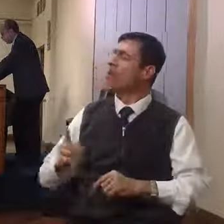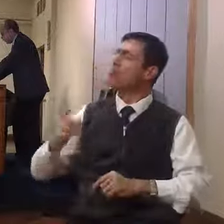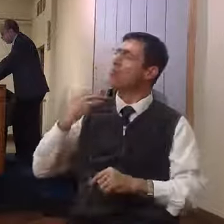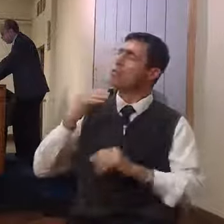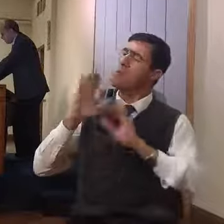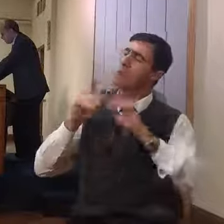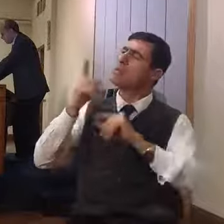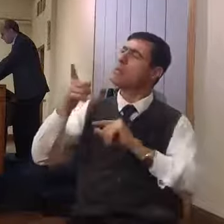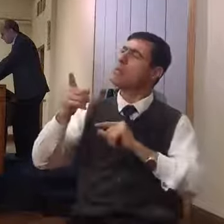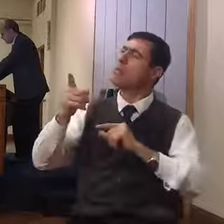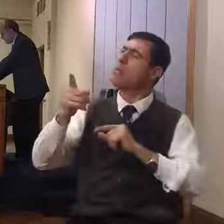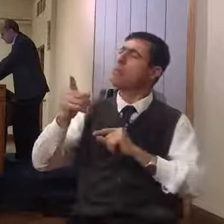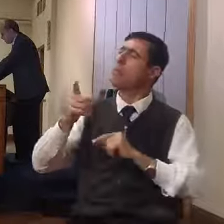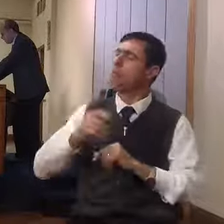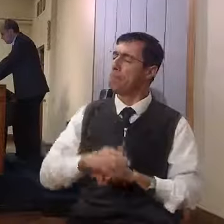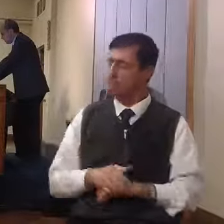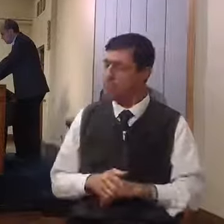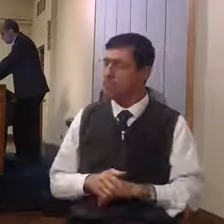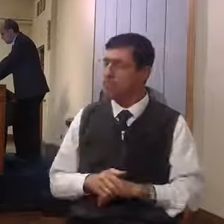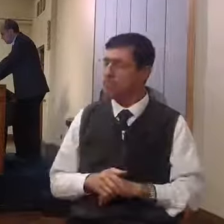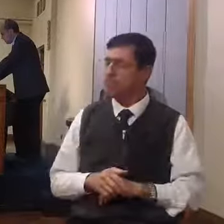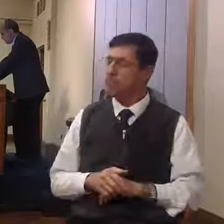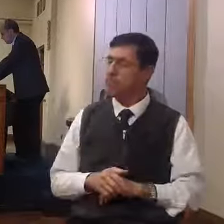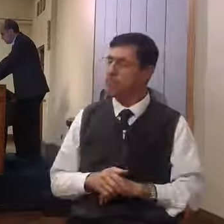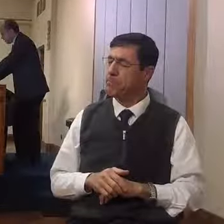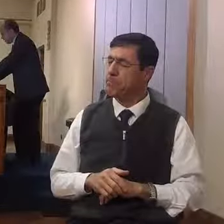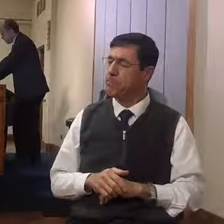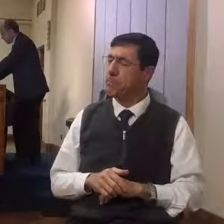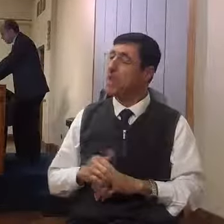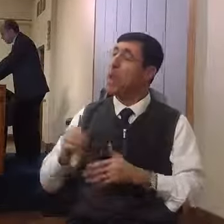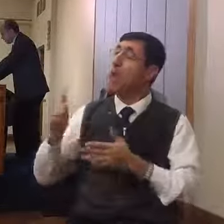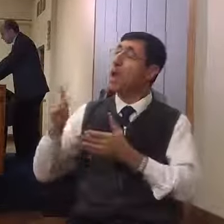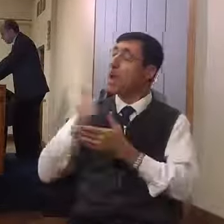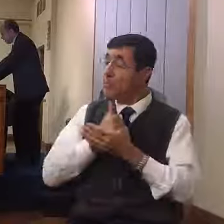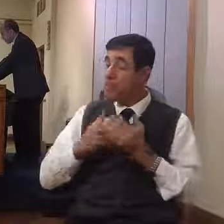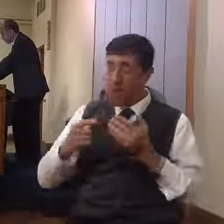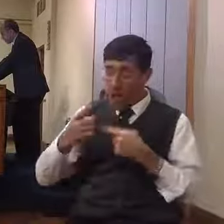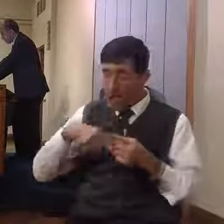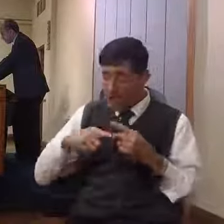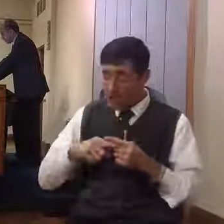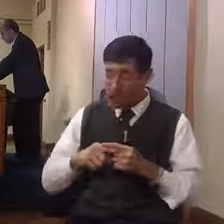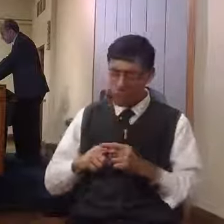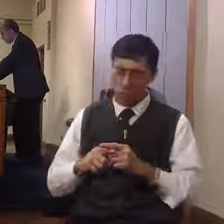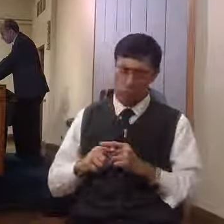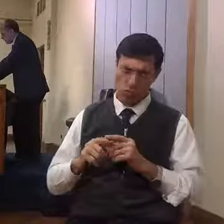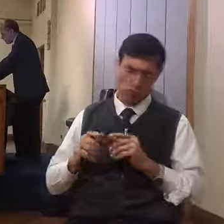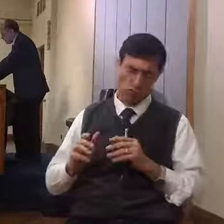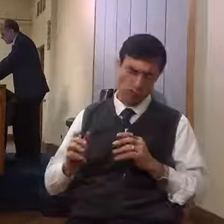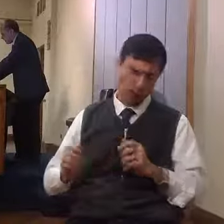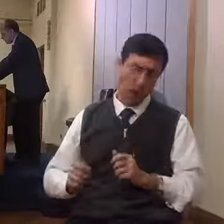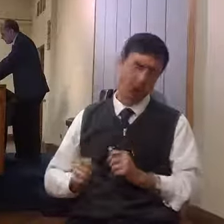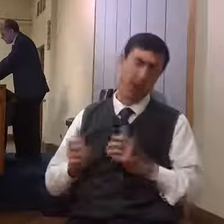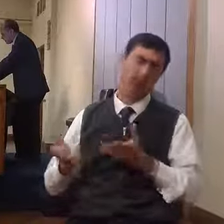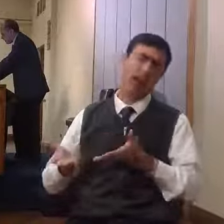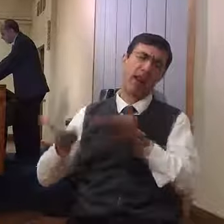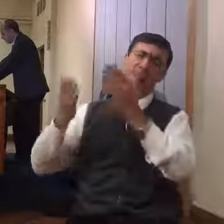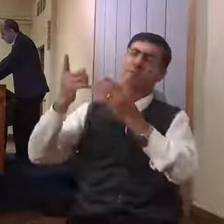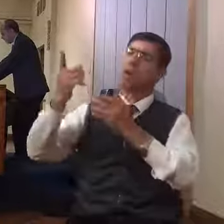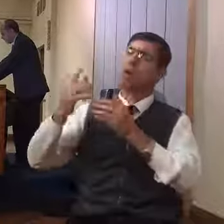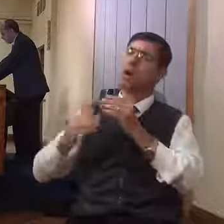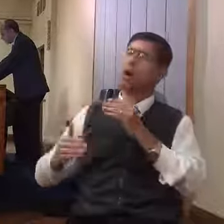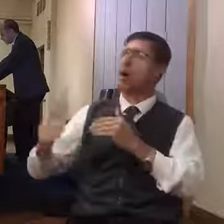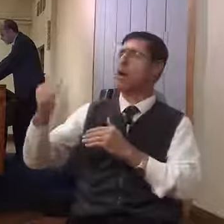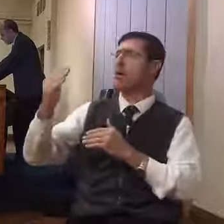We pray that we will not just sing the words, but indeed we will reflect and ponder upon their